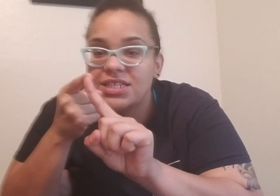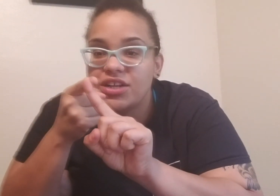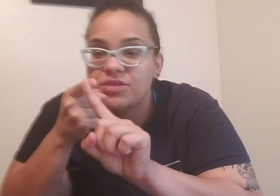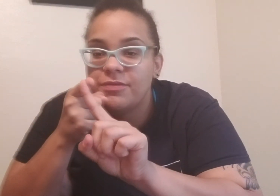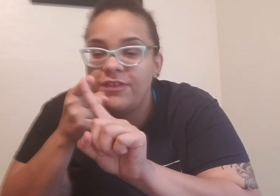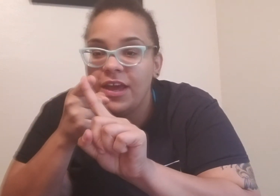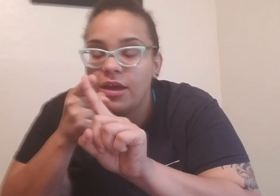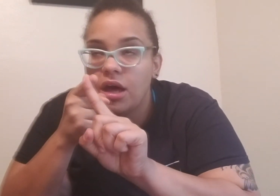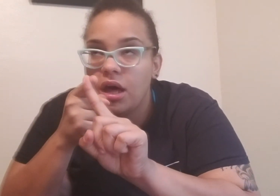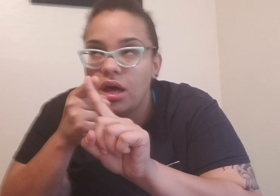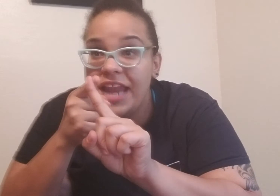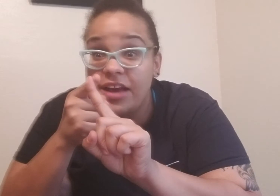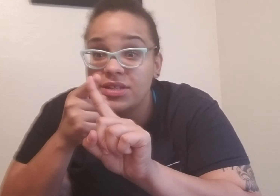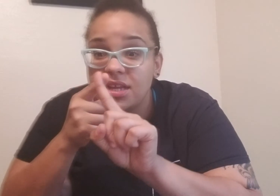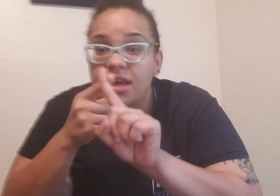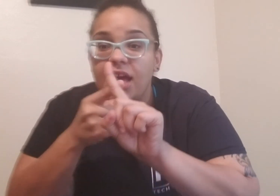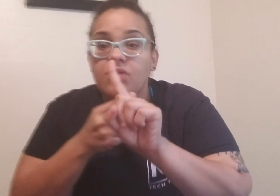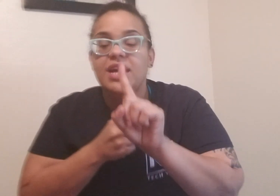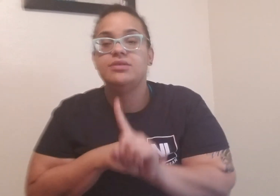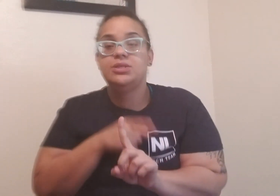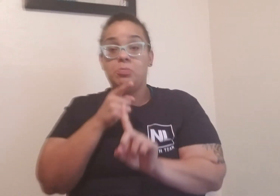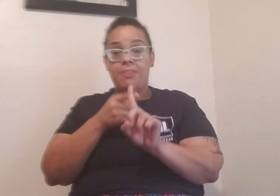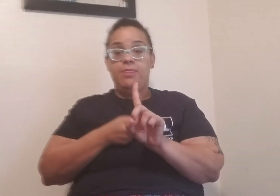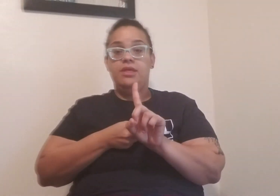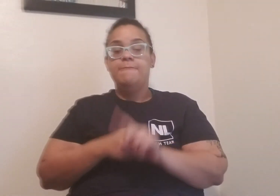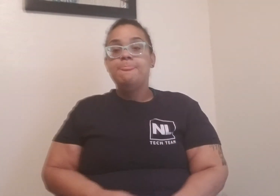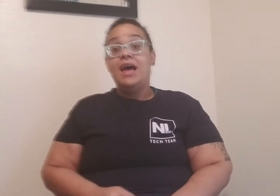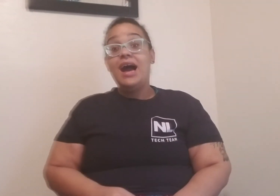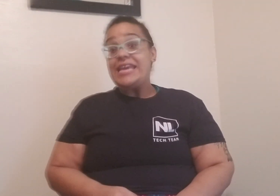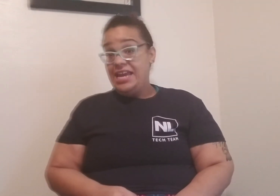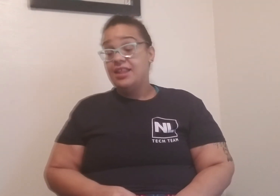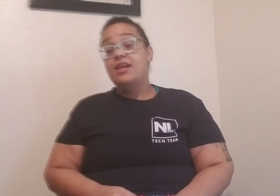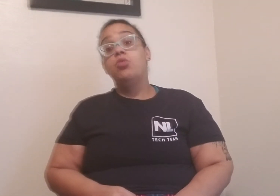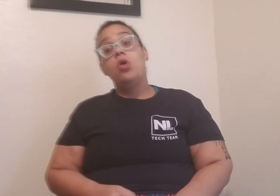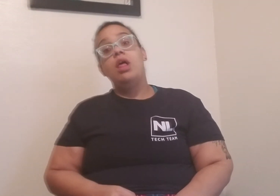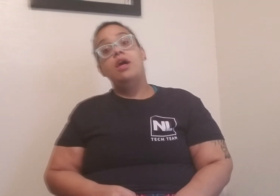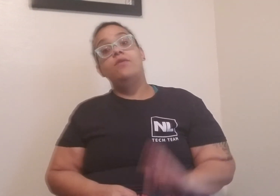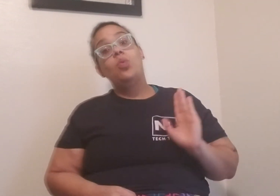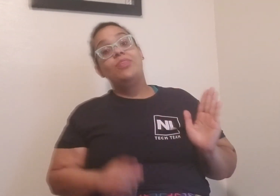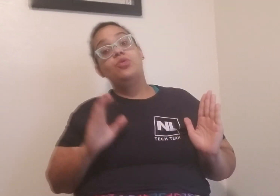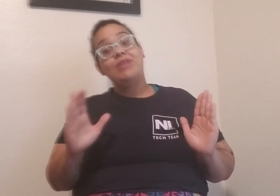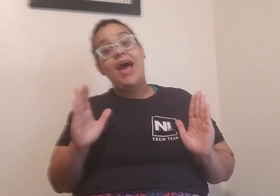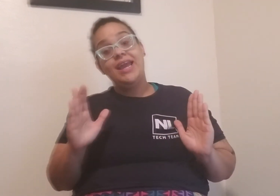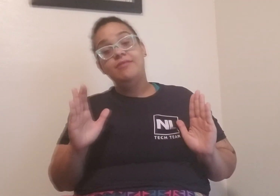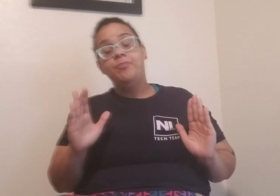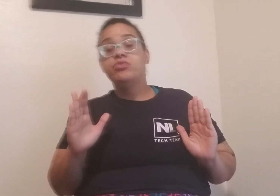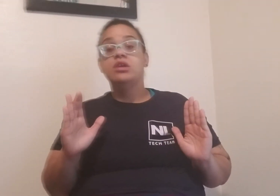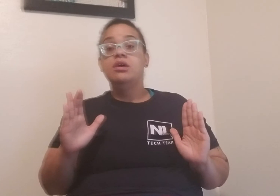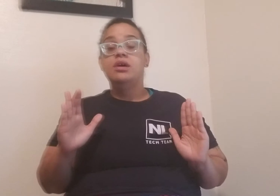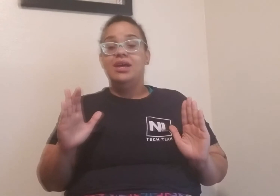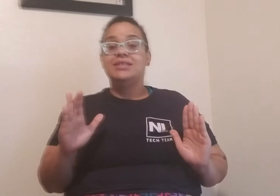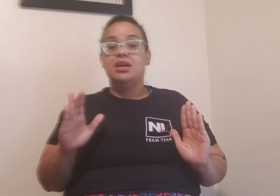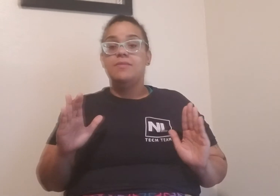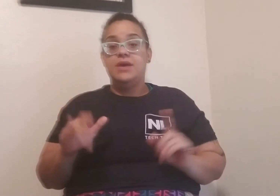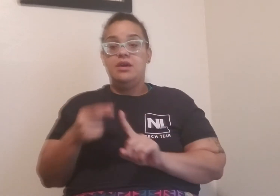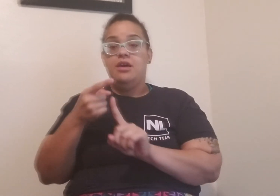touch nails and go down. So month. Again, the rule of 1 through 9 is going to be